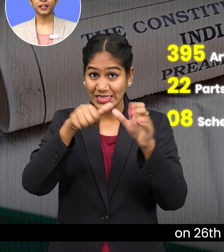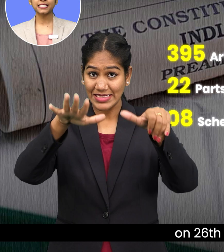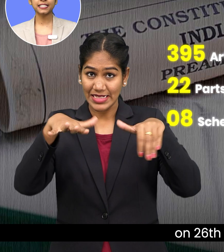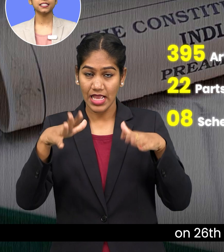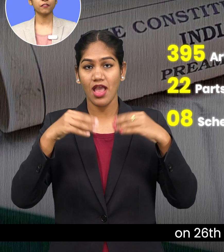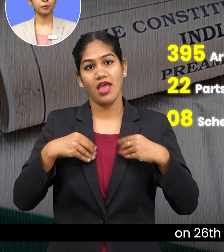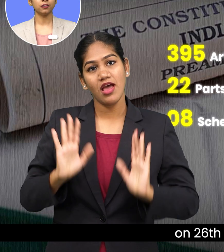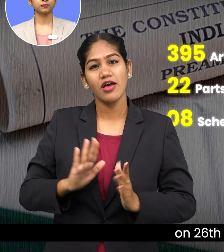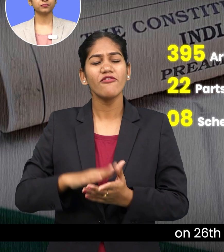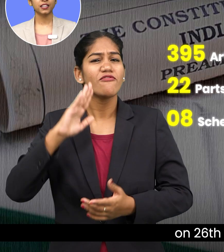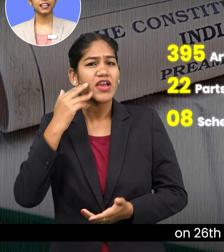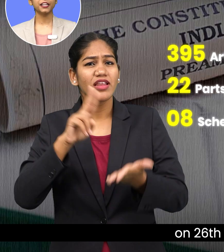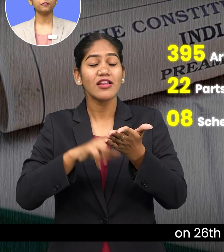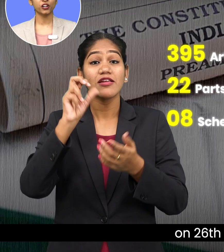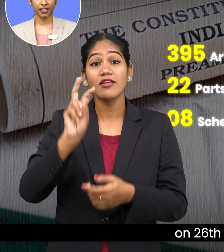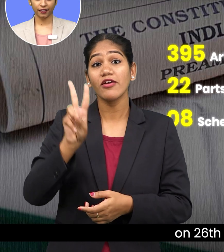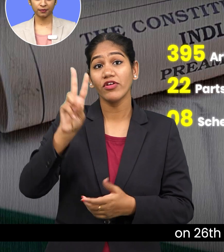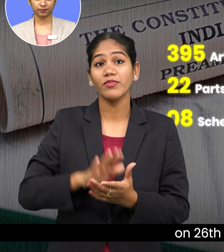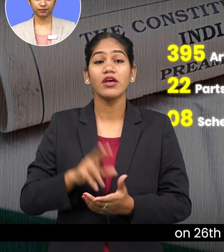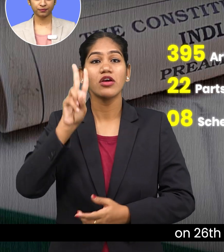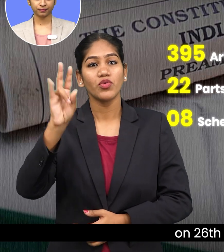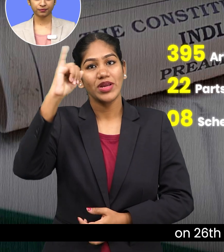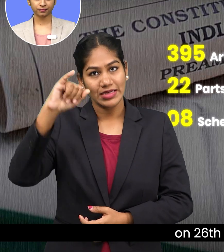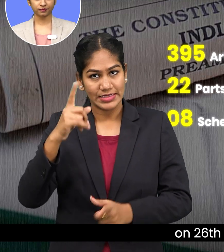on 26 November 1949,